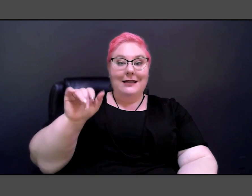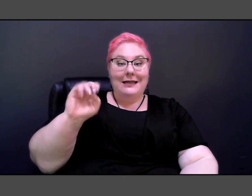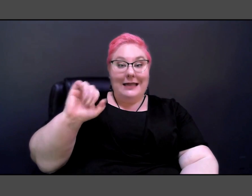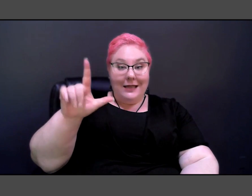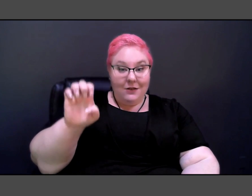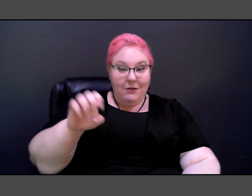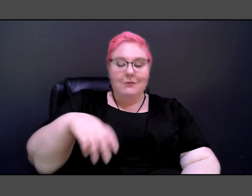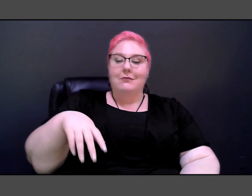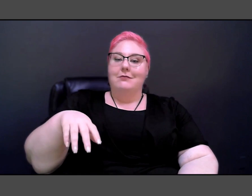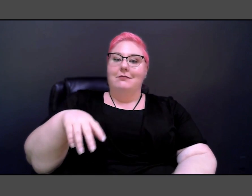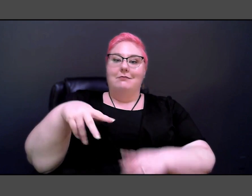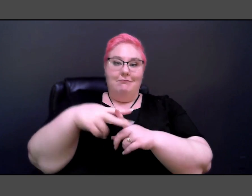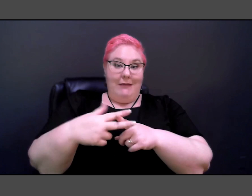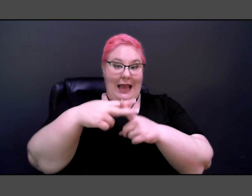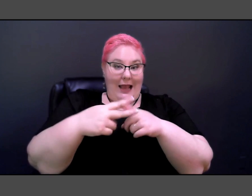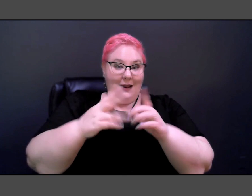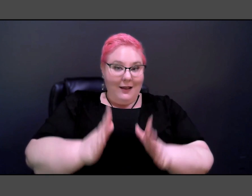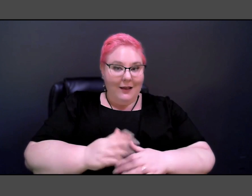He